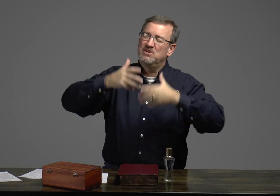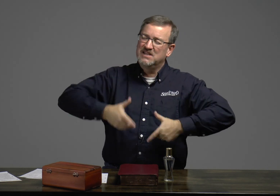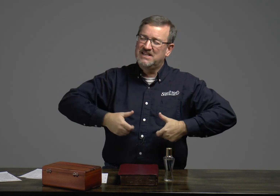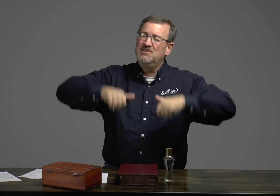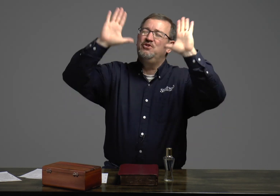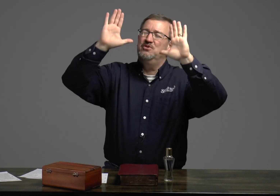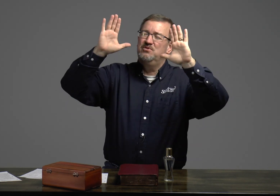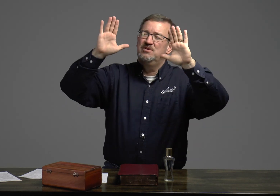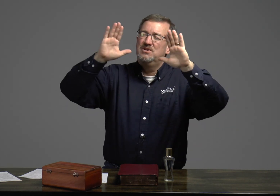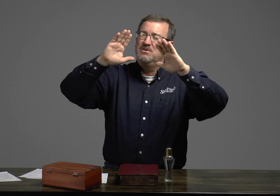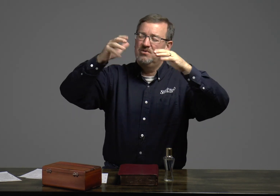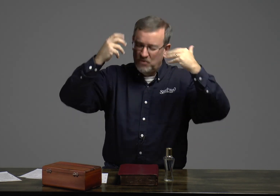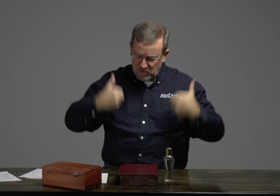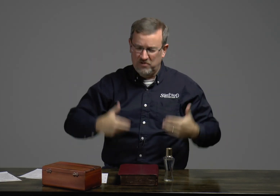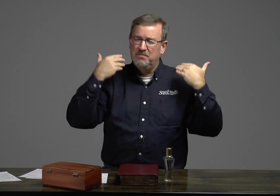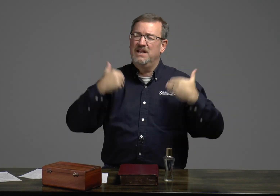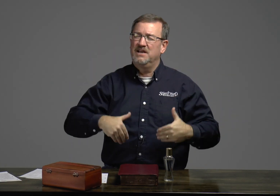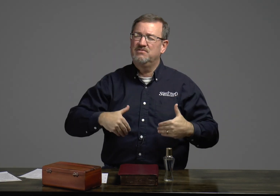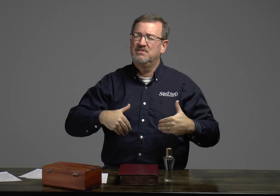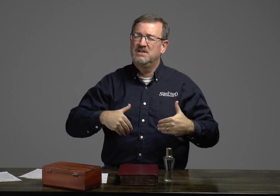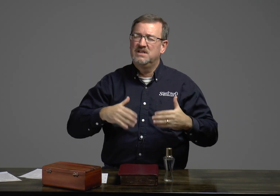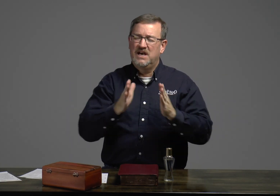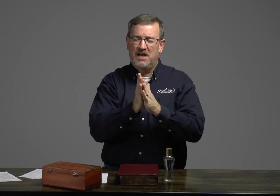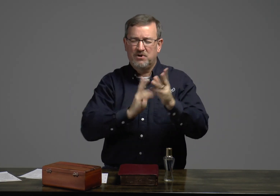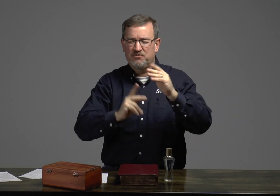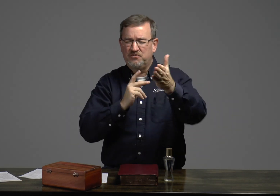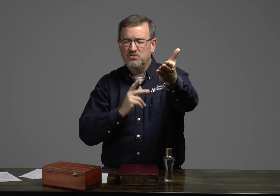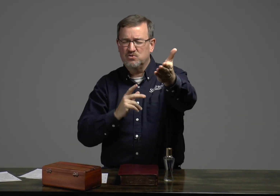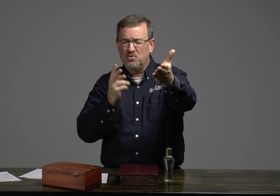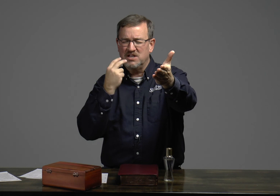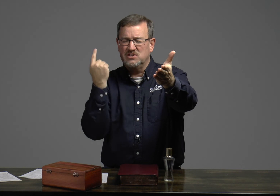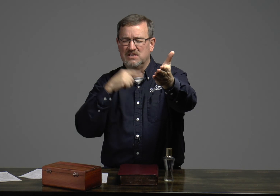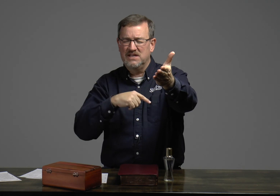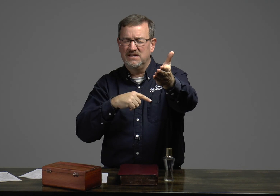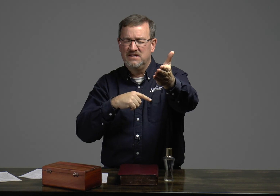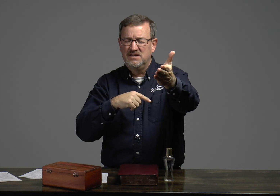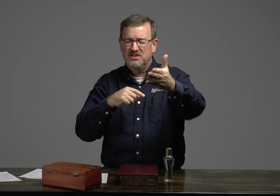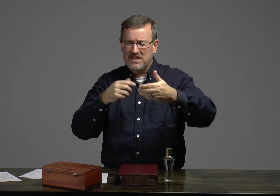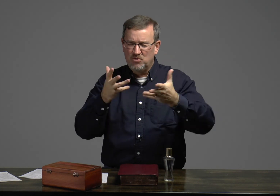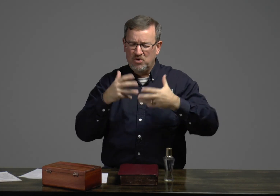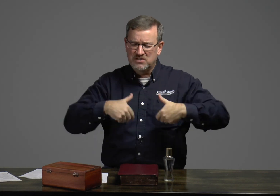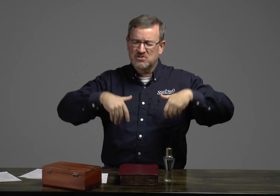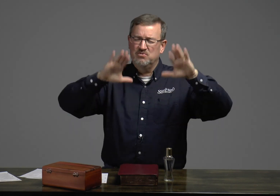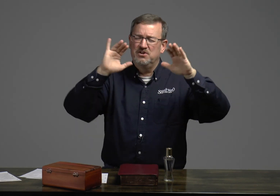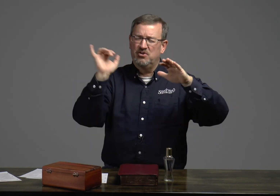to give you all of my life. And I pray for the folks who are watching today that they will want to surrender